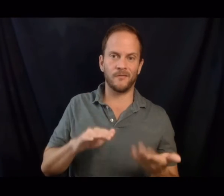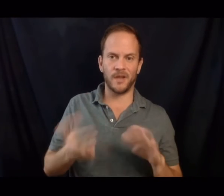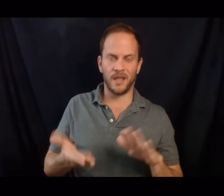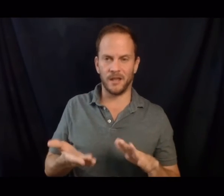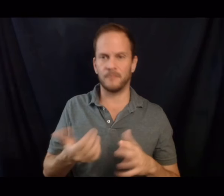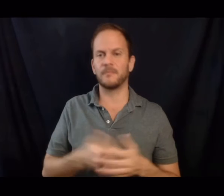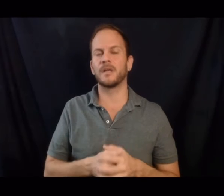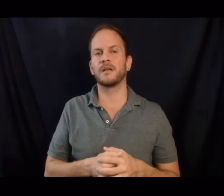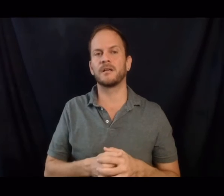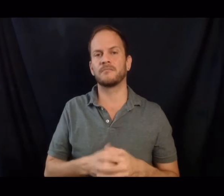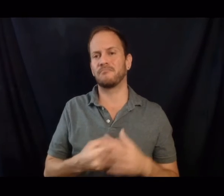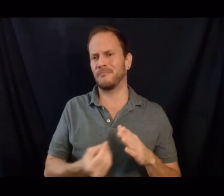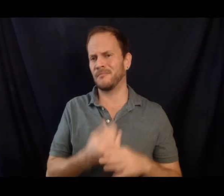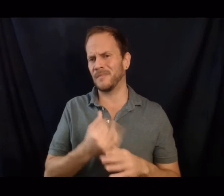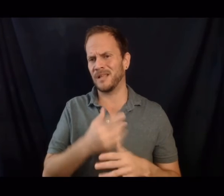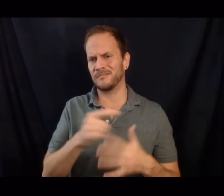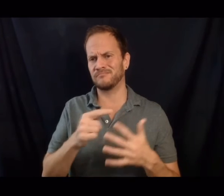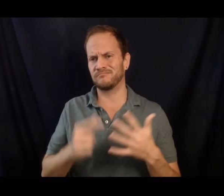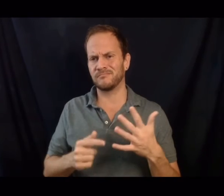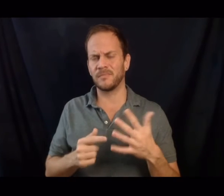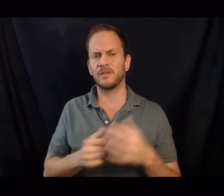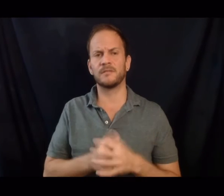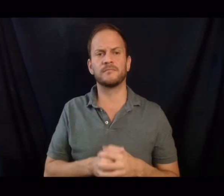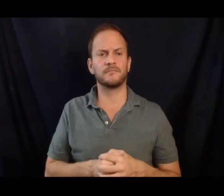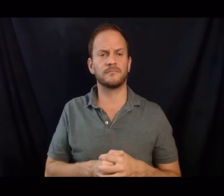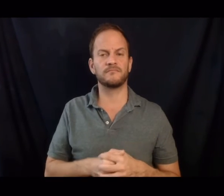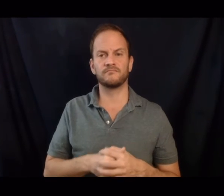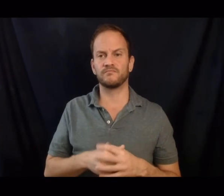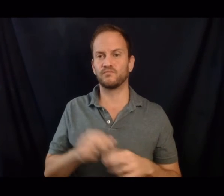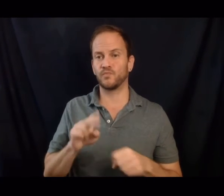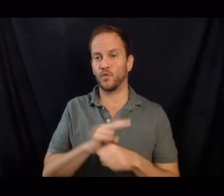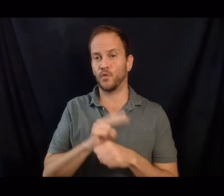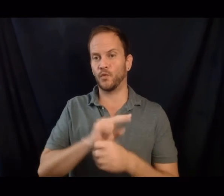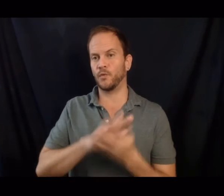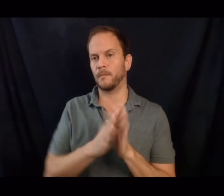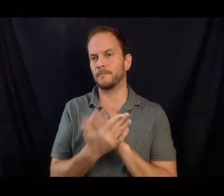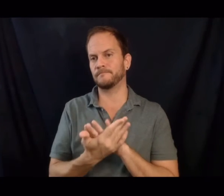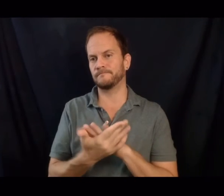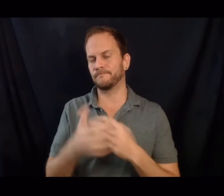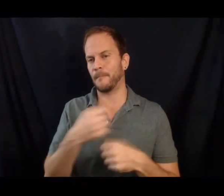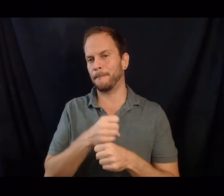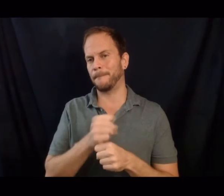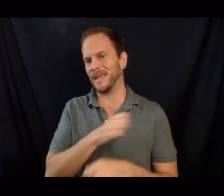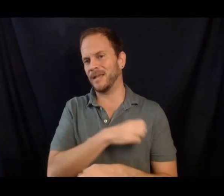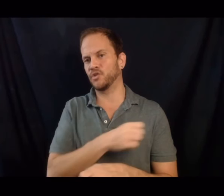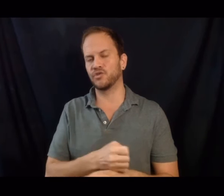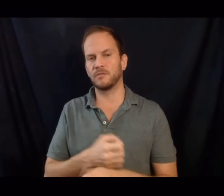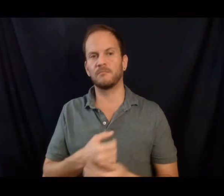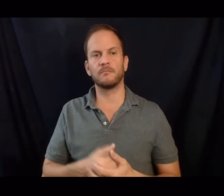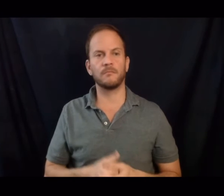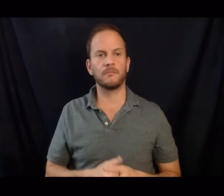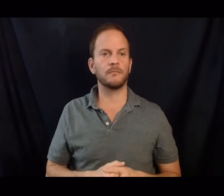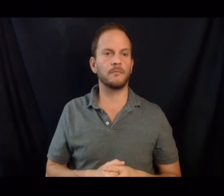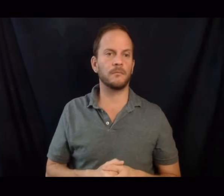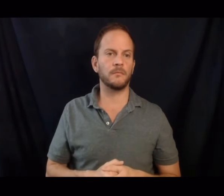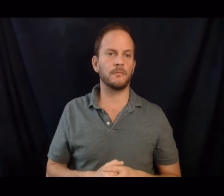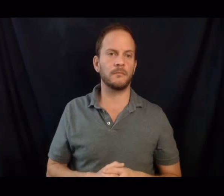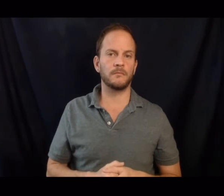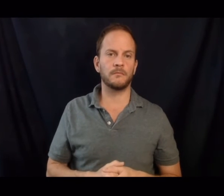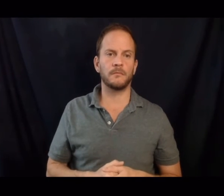used extensively as a source of power, certainly since the Depression,